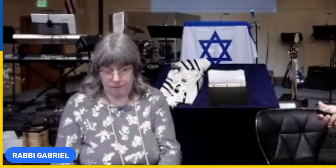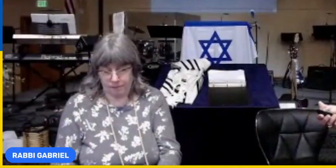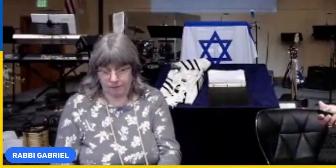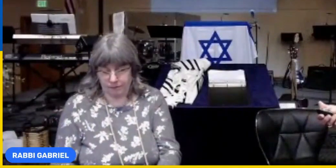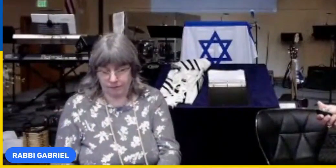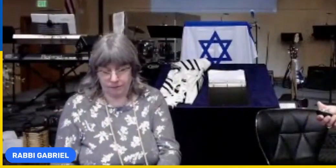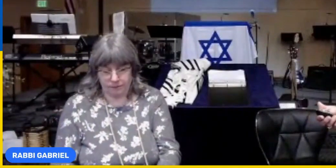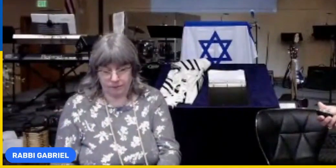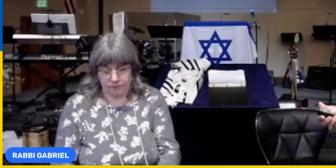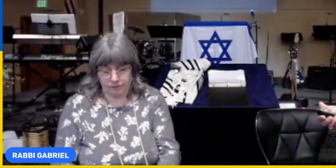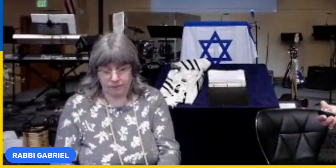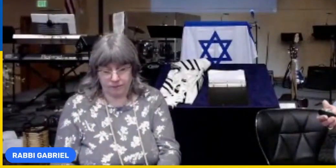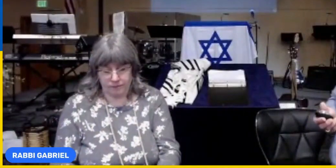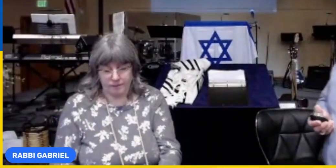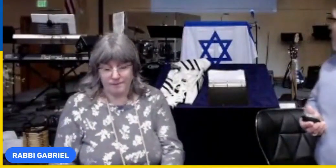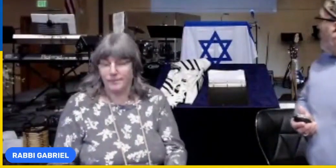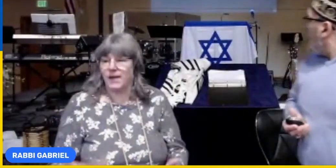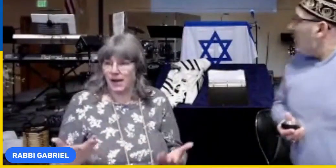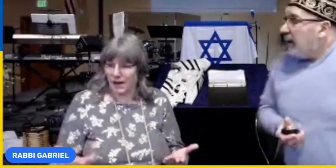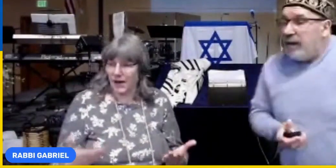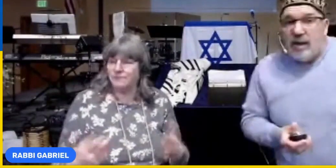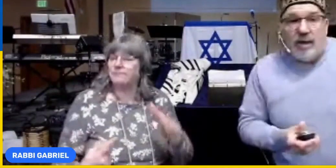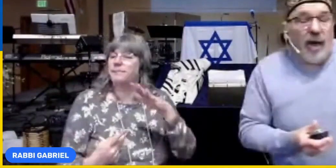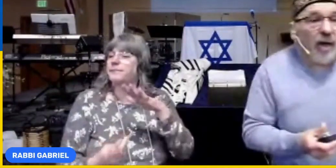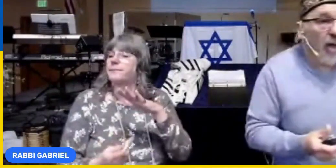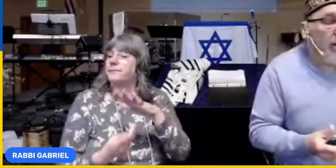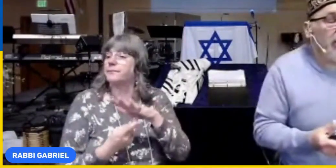Okay, I did that. Okay. So,